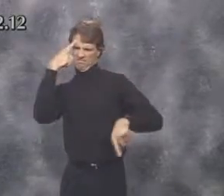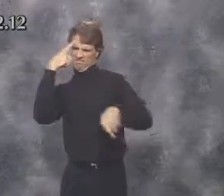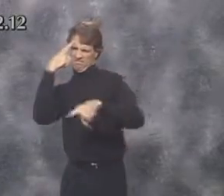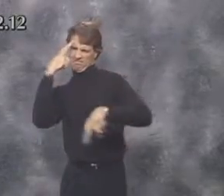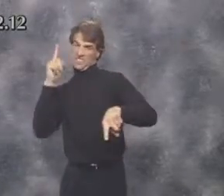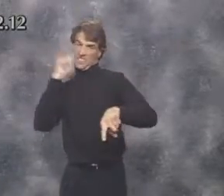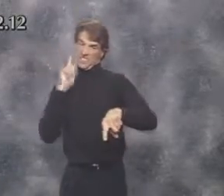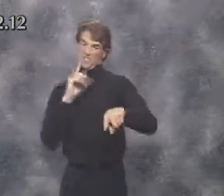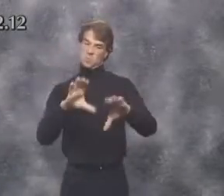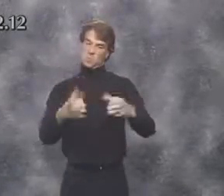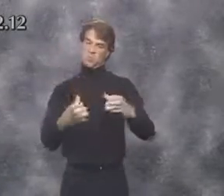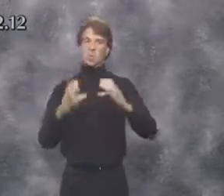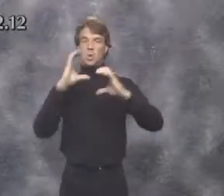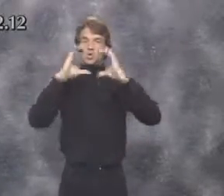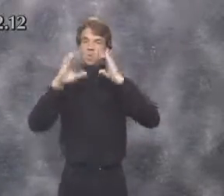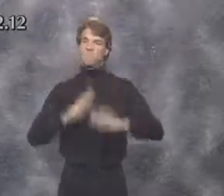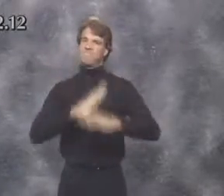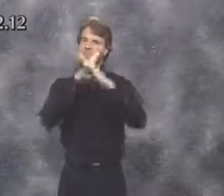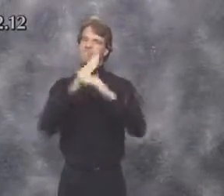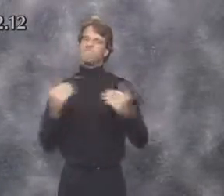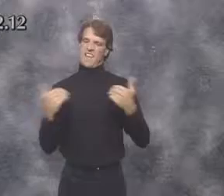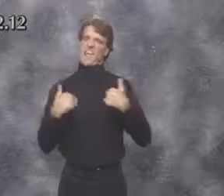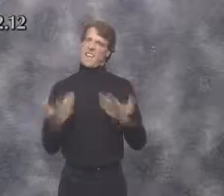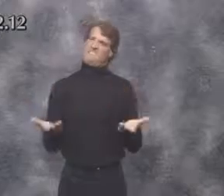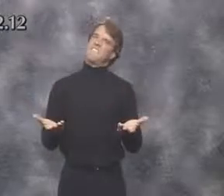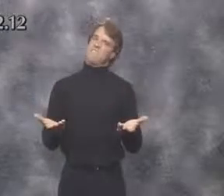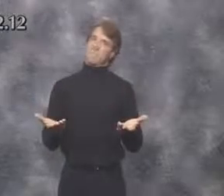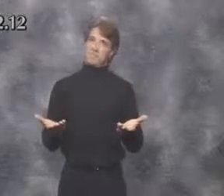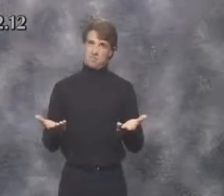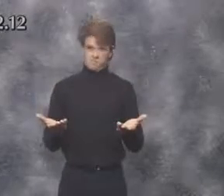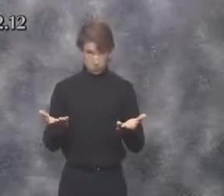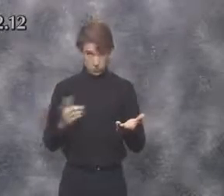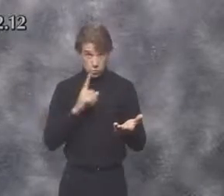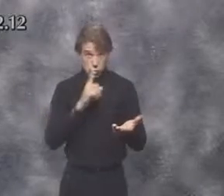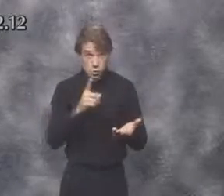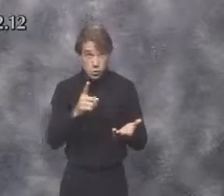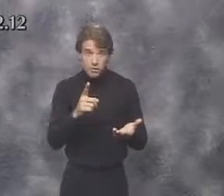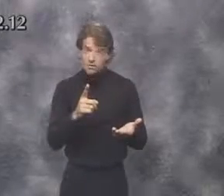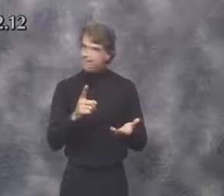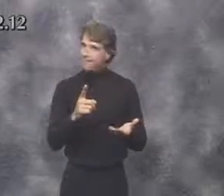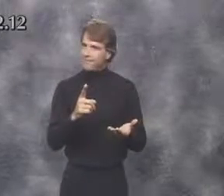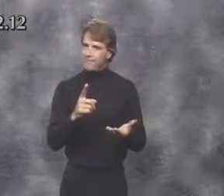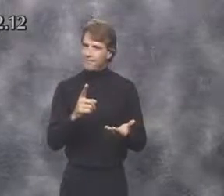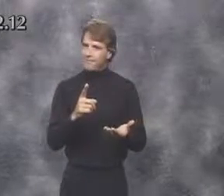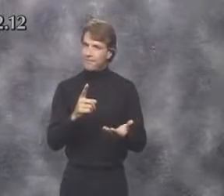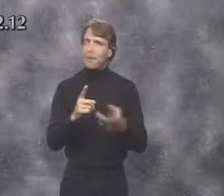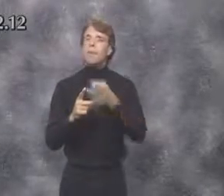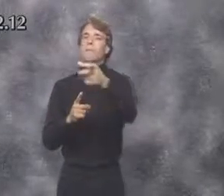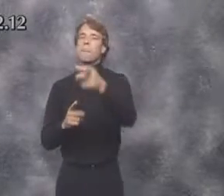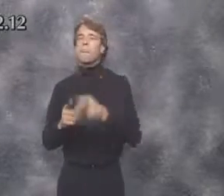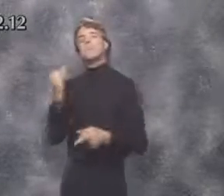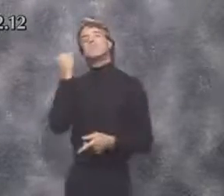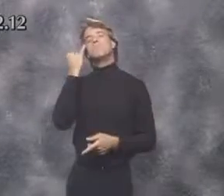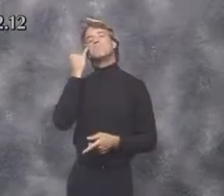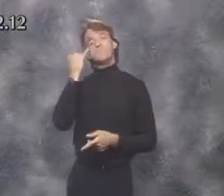Oftentimes, people think that deaf people have a communication barrier. Is that true?